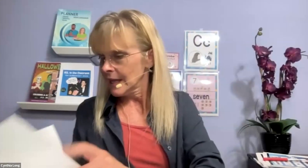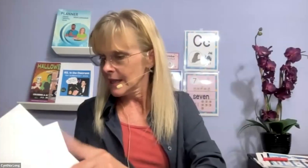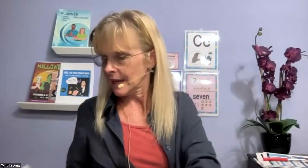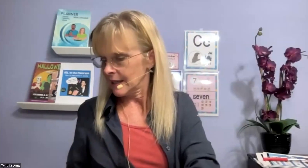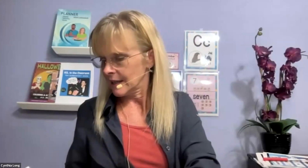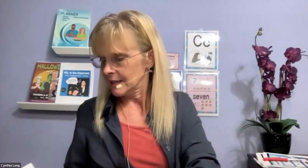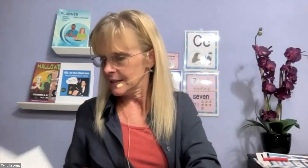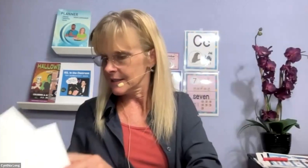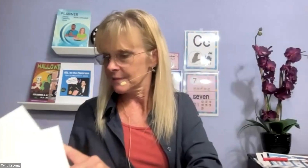And that is,